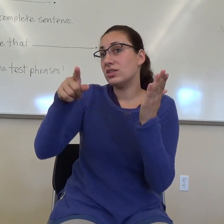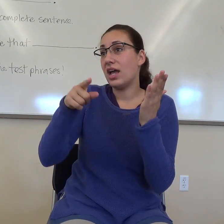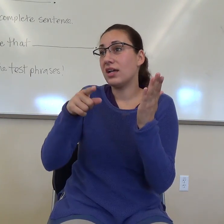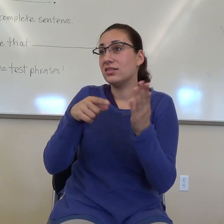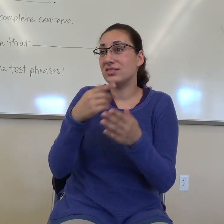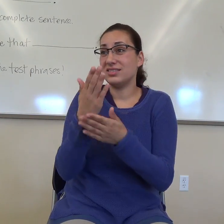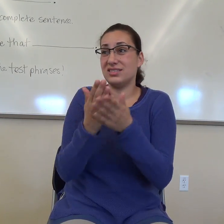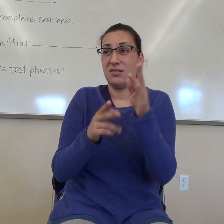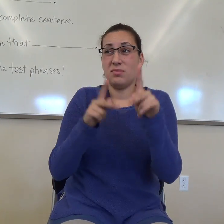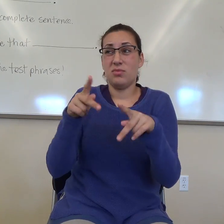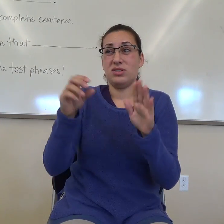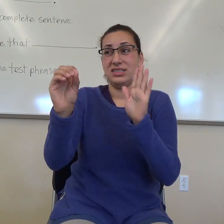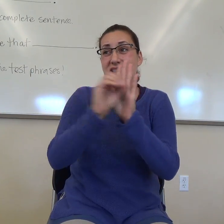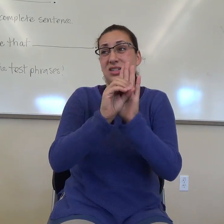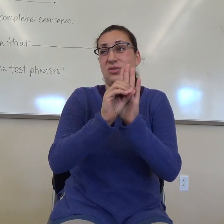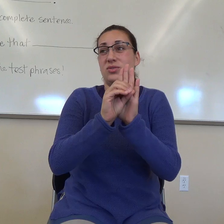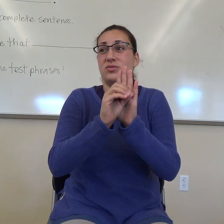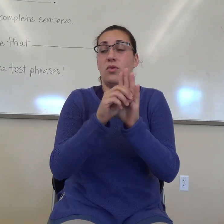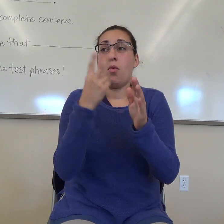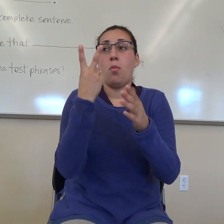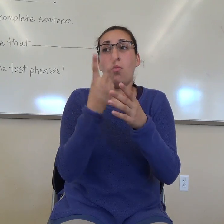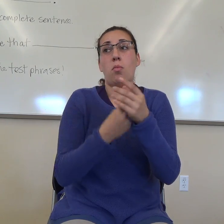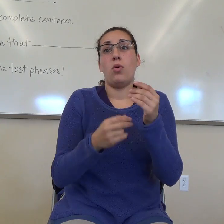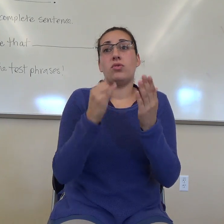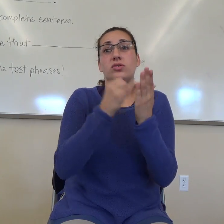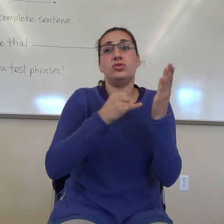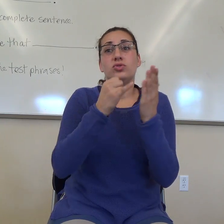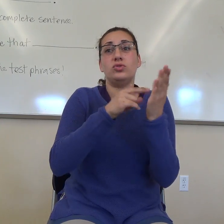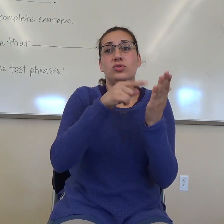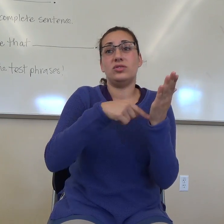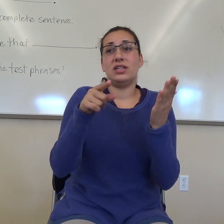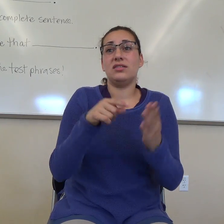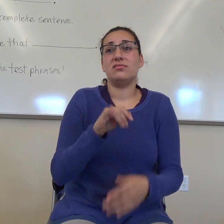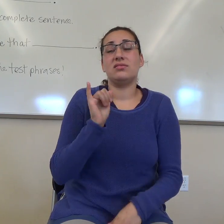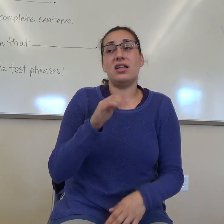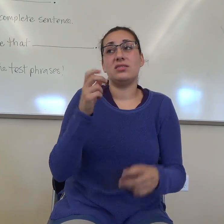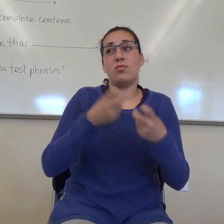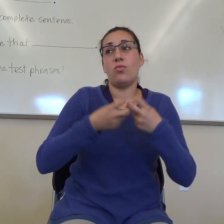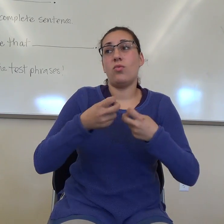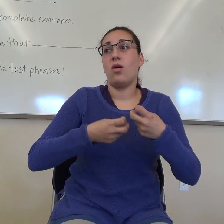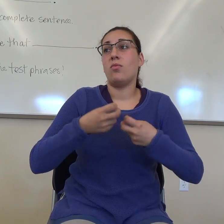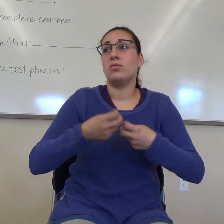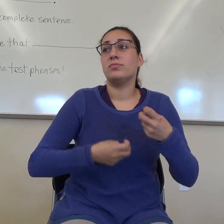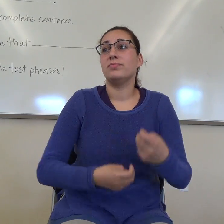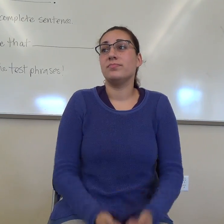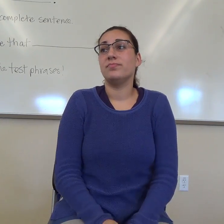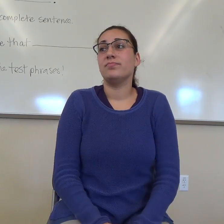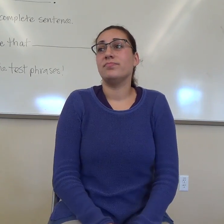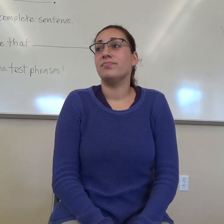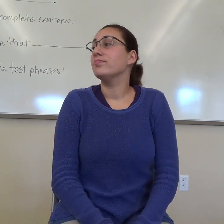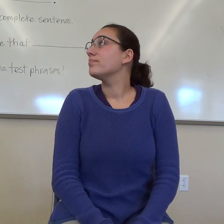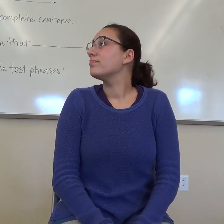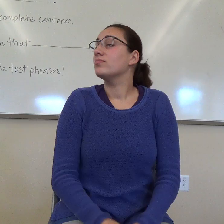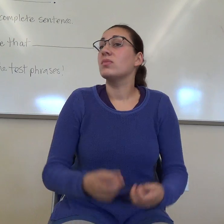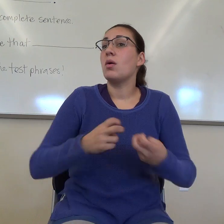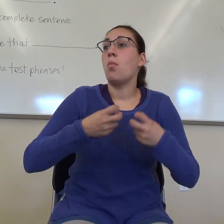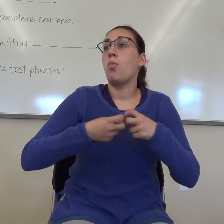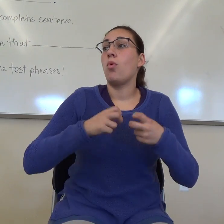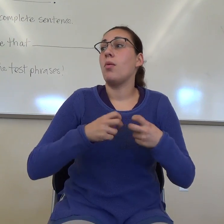0 for both the journal checks, which is a real problem at this point, okay? Then, so there are some people